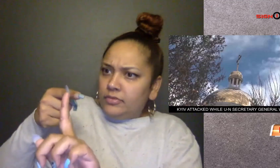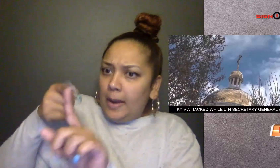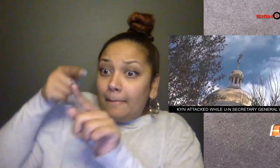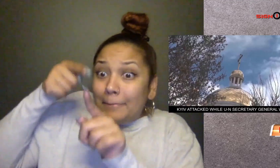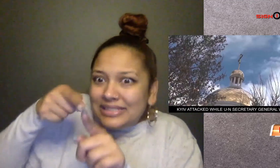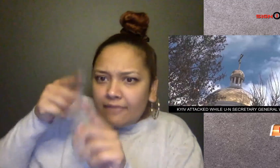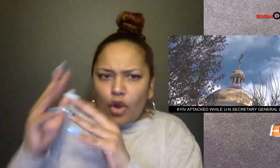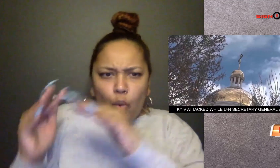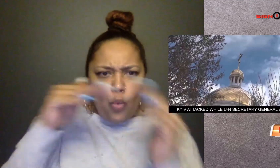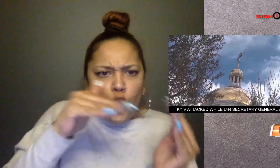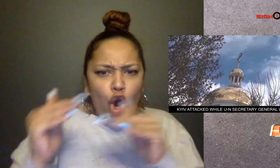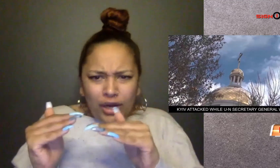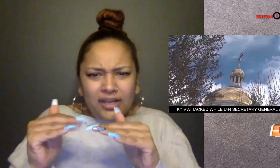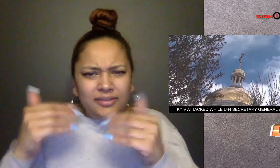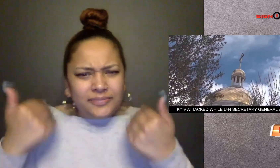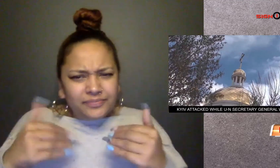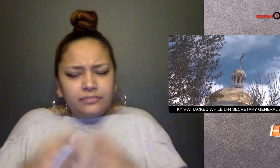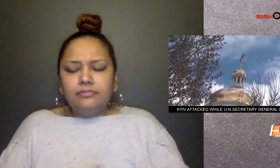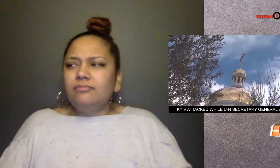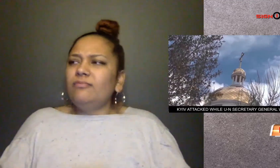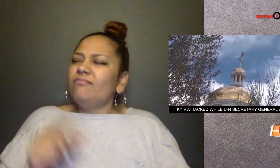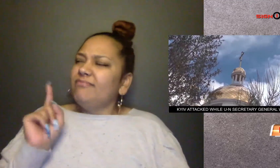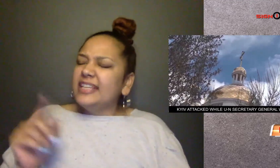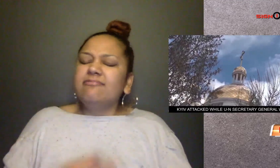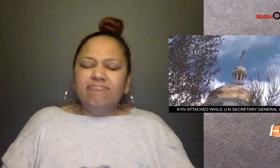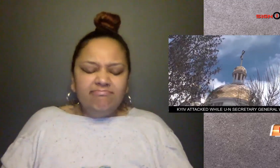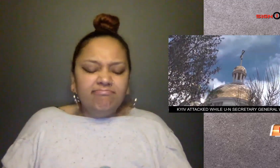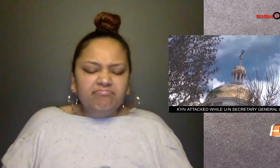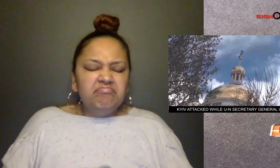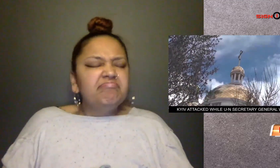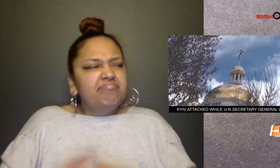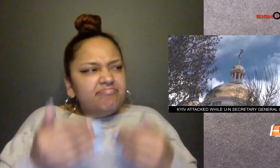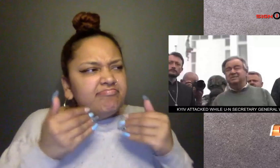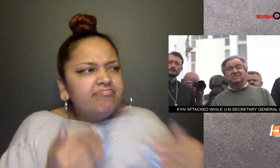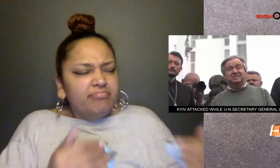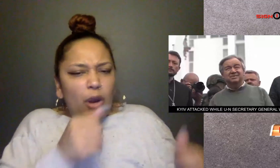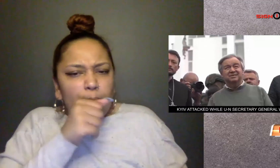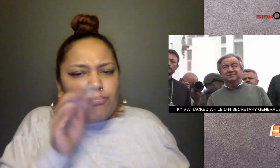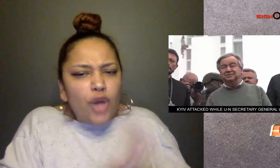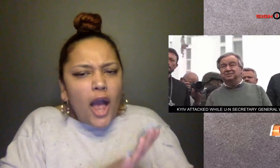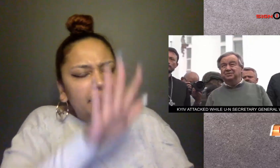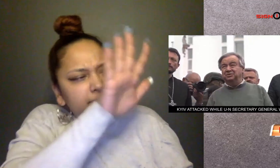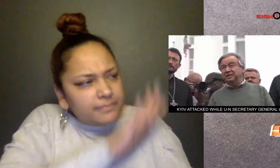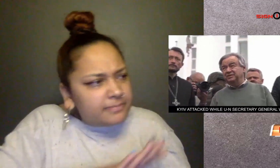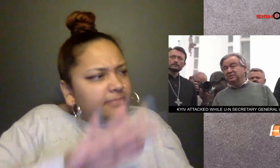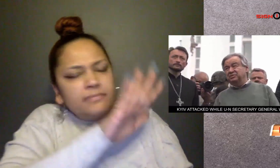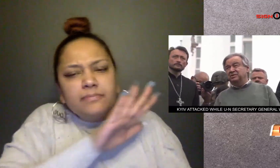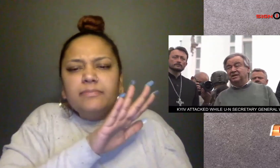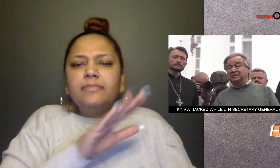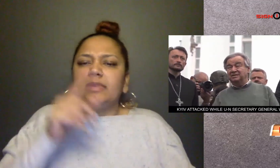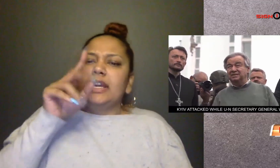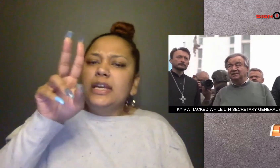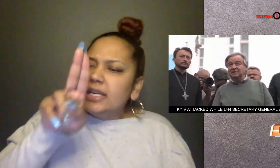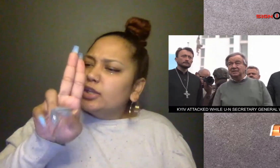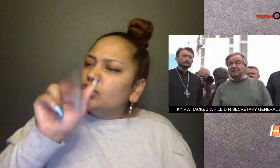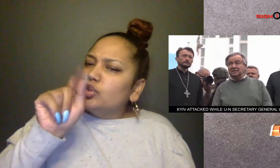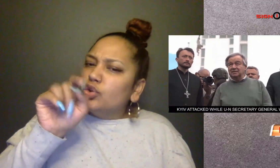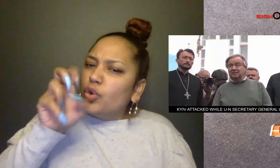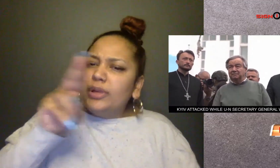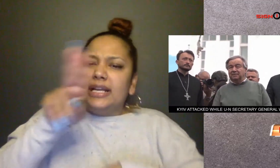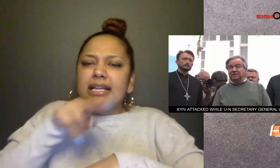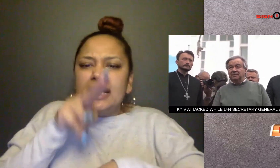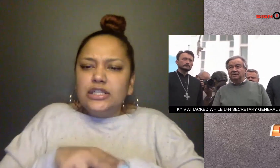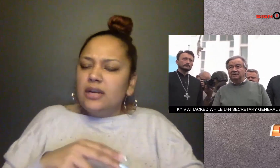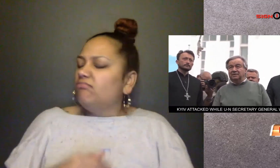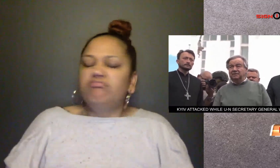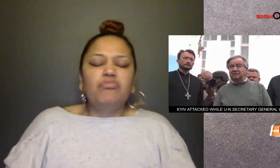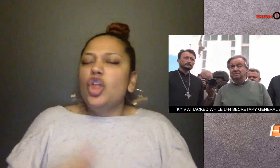he